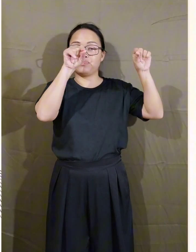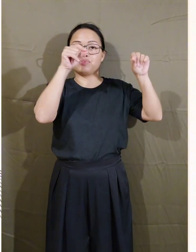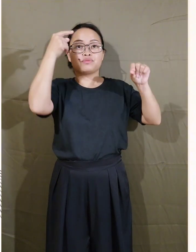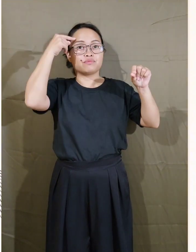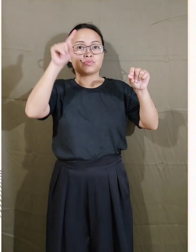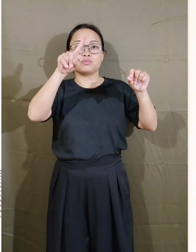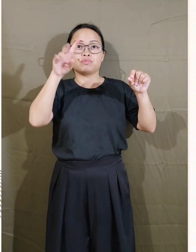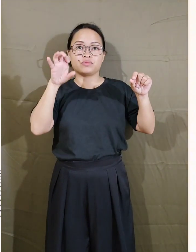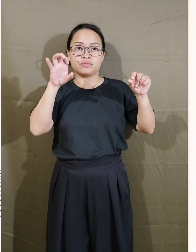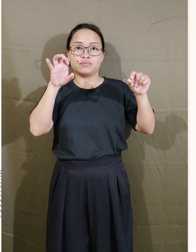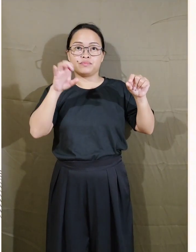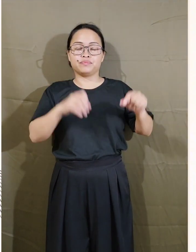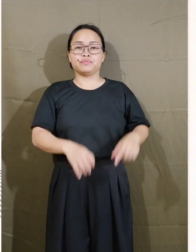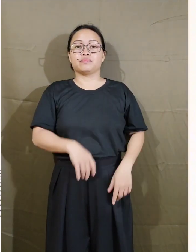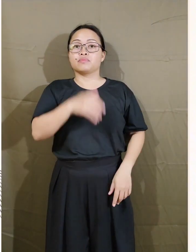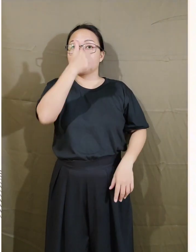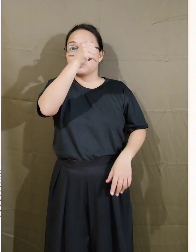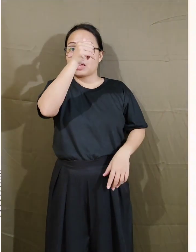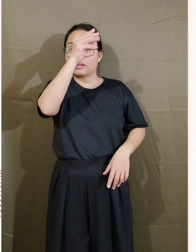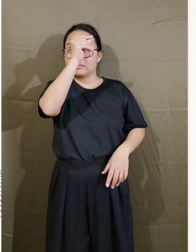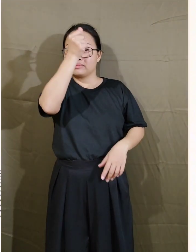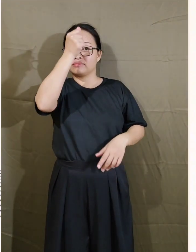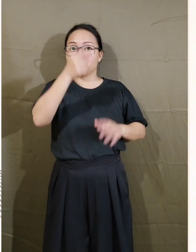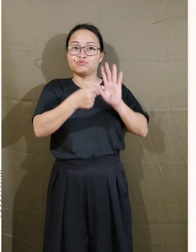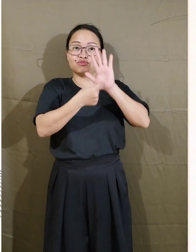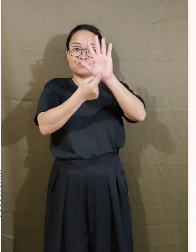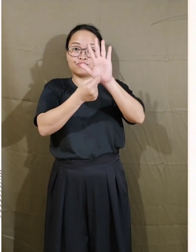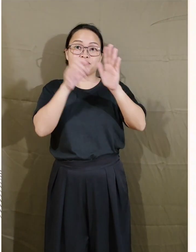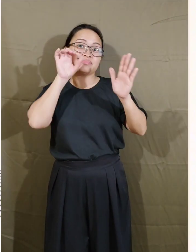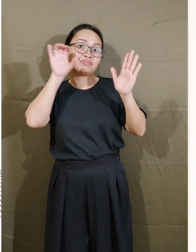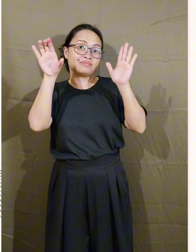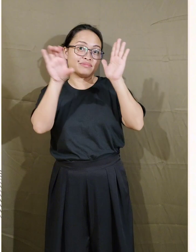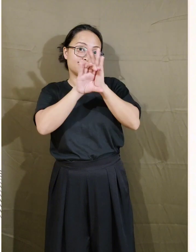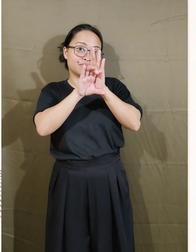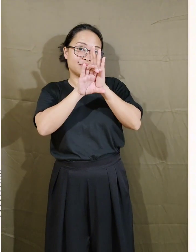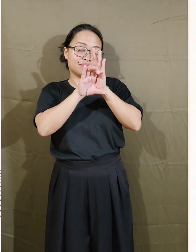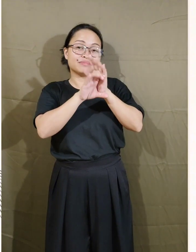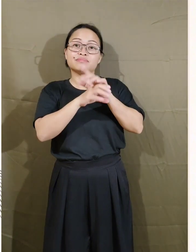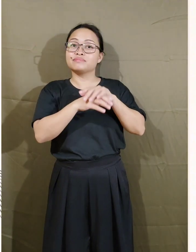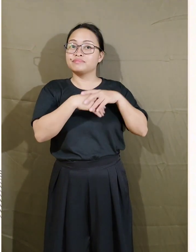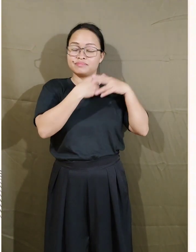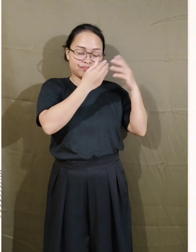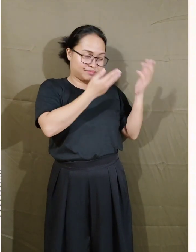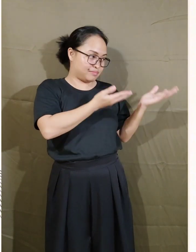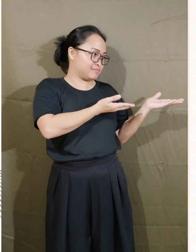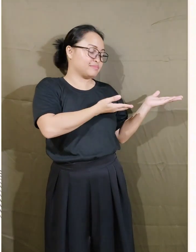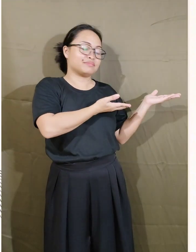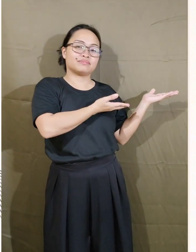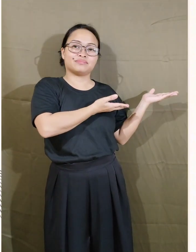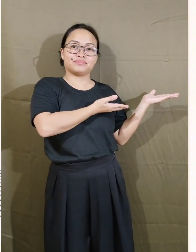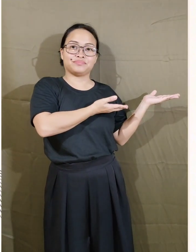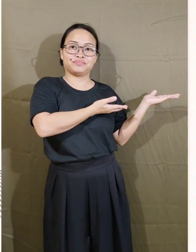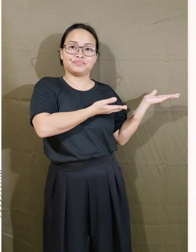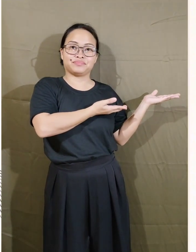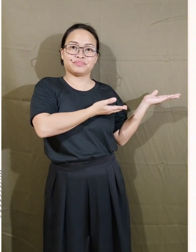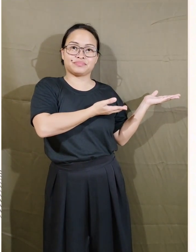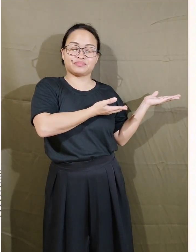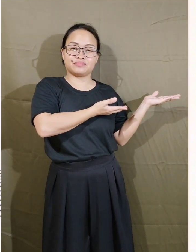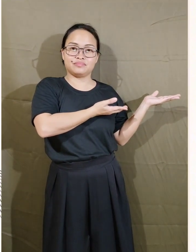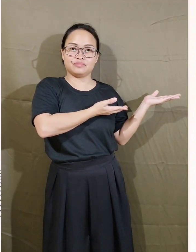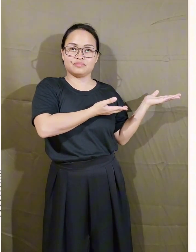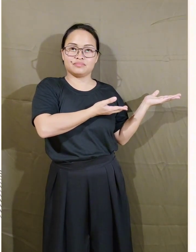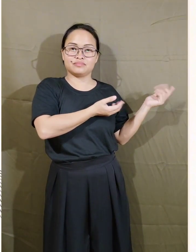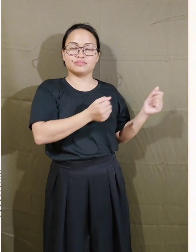The 10 peso coin stands for 10, and the 1 peso coin stands for 1.